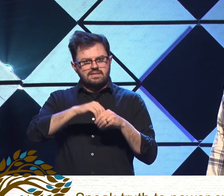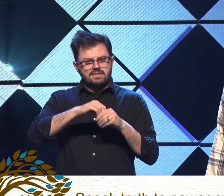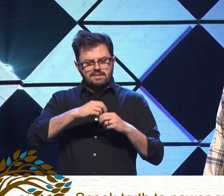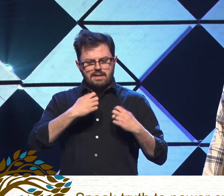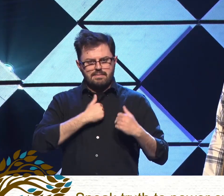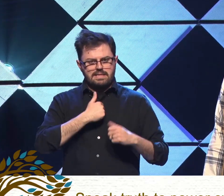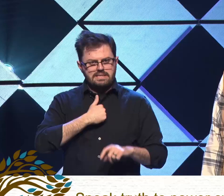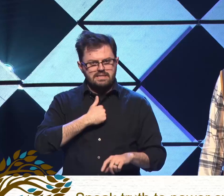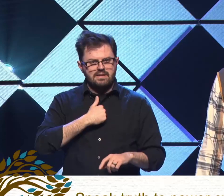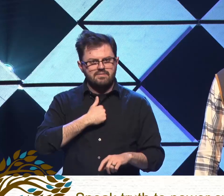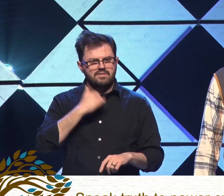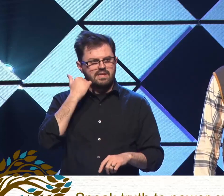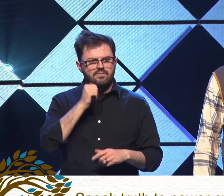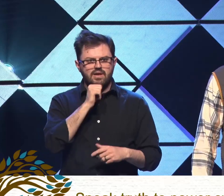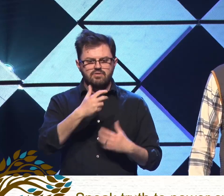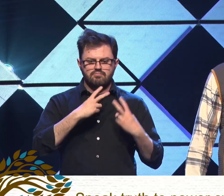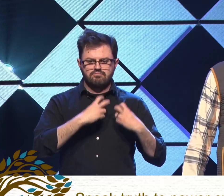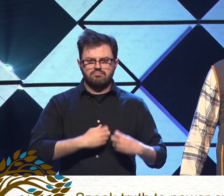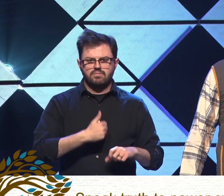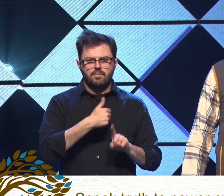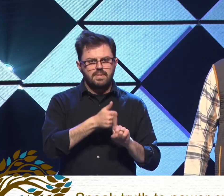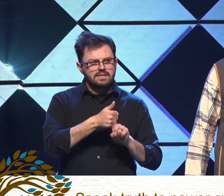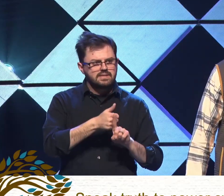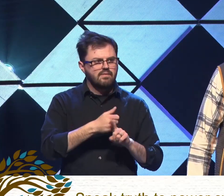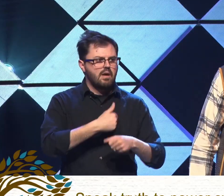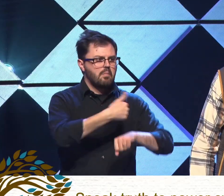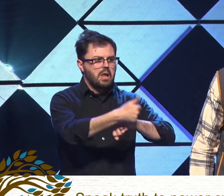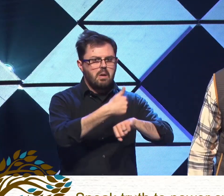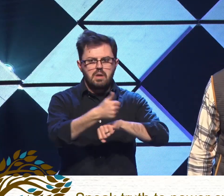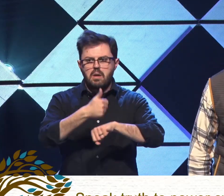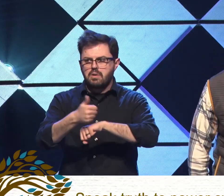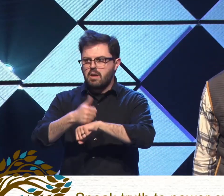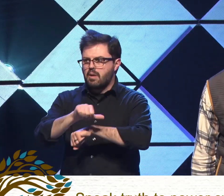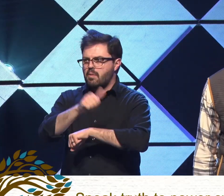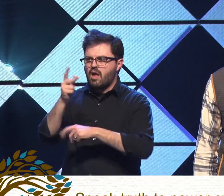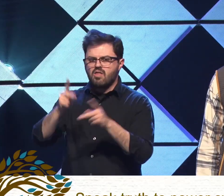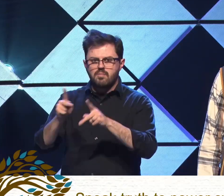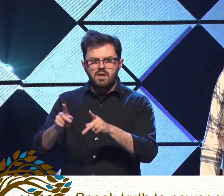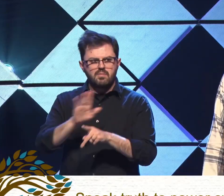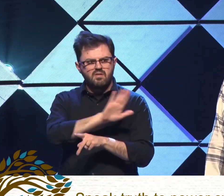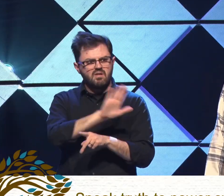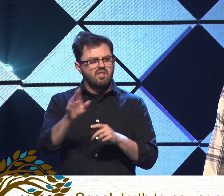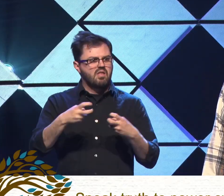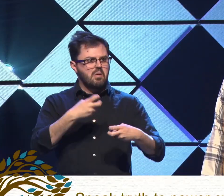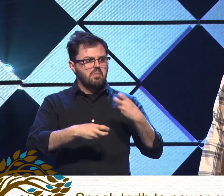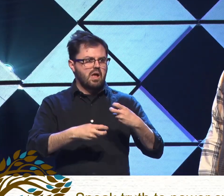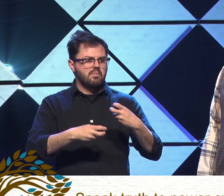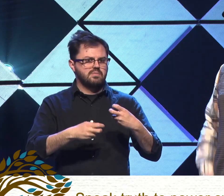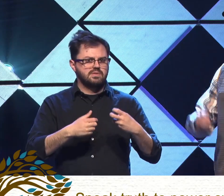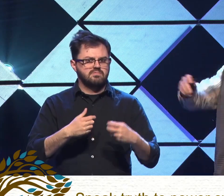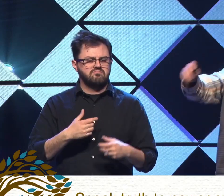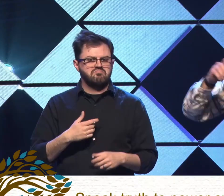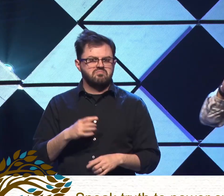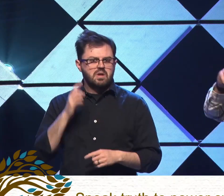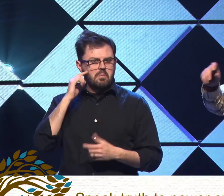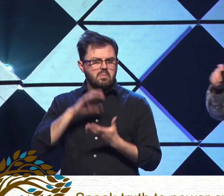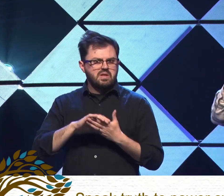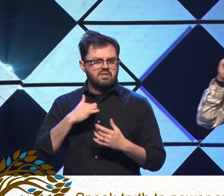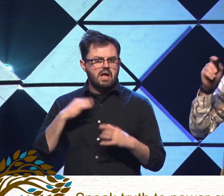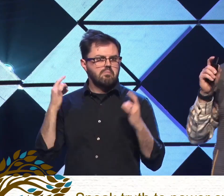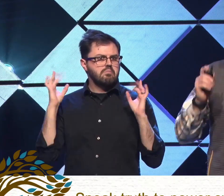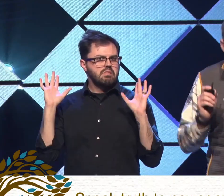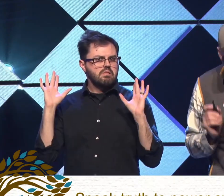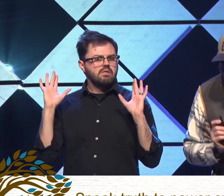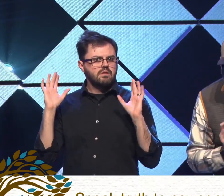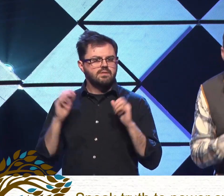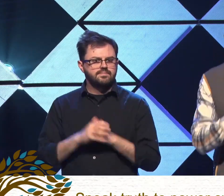become a scapegoater and I just start crucifying and blaming everybody else for the problems that I would never create. And in doing that, I want to encourage you